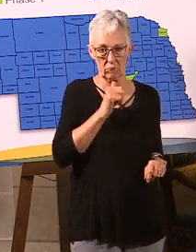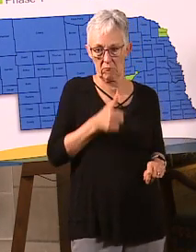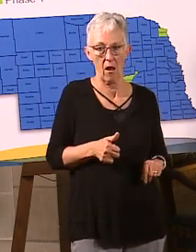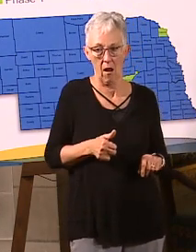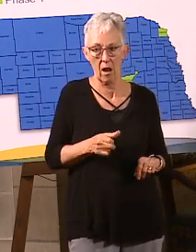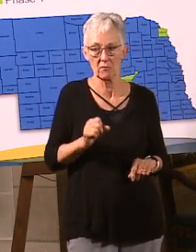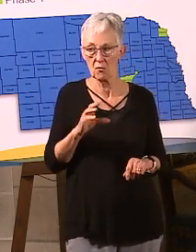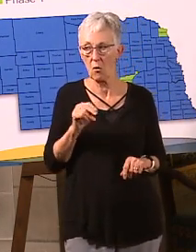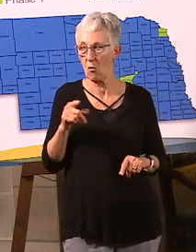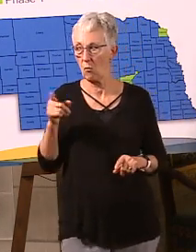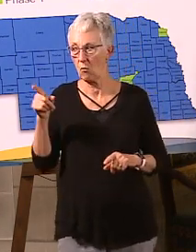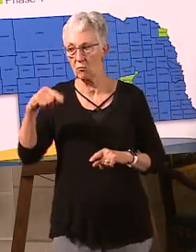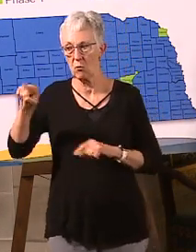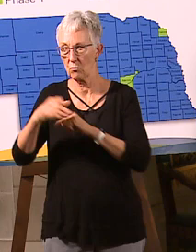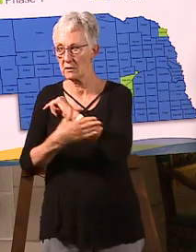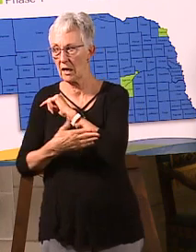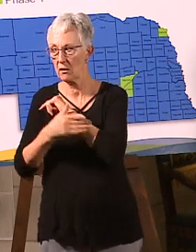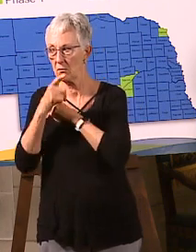get published and then make that decision.